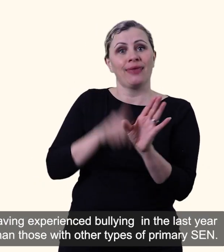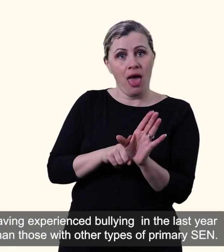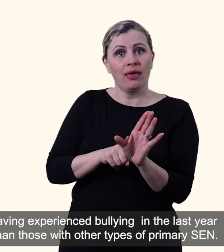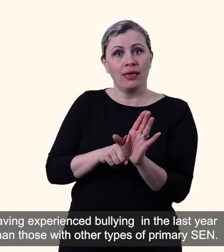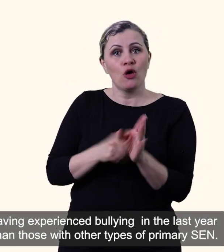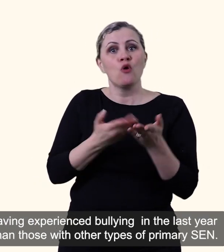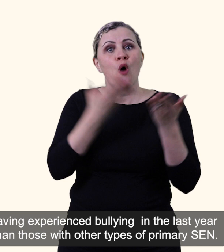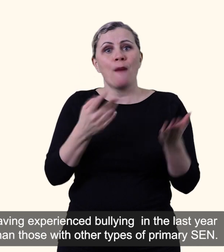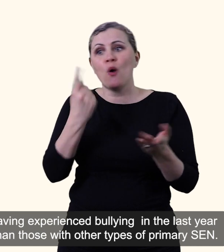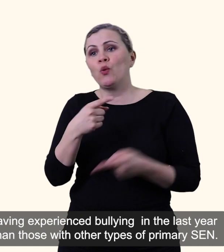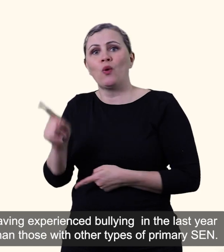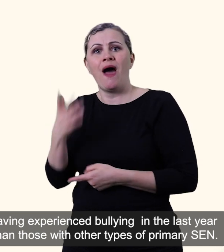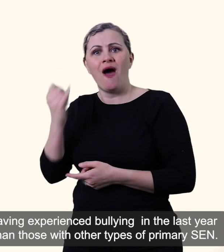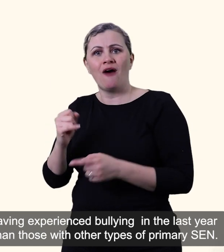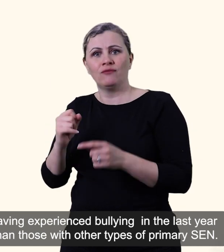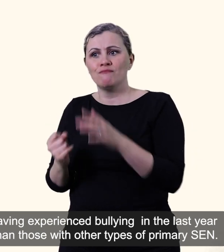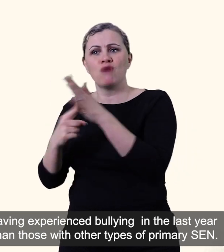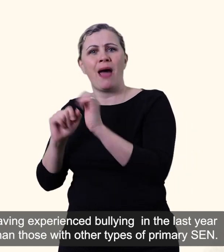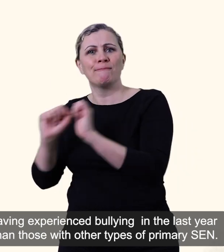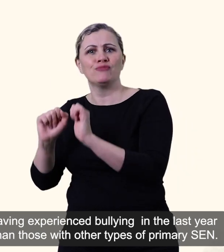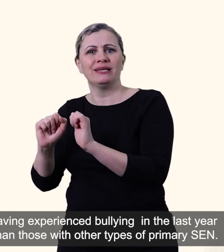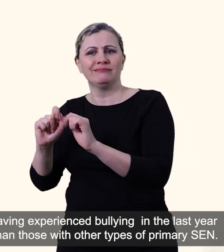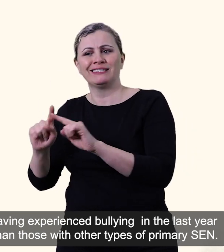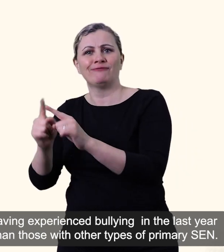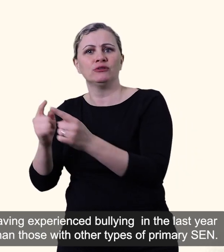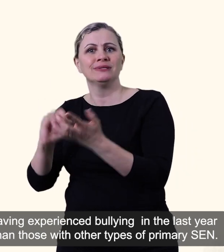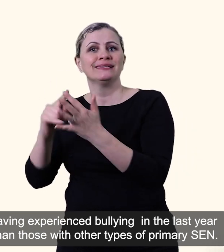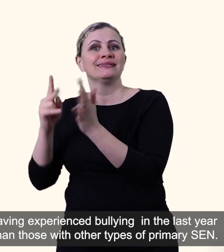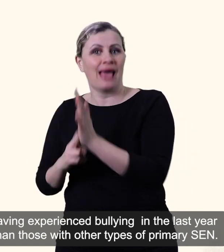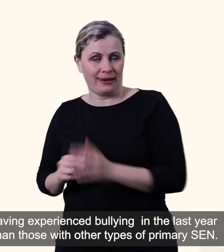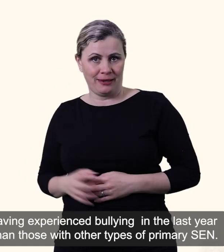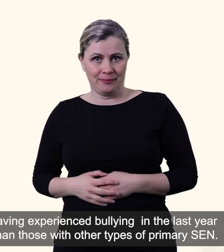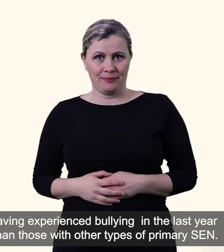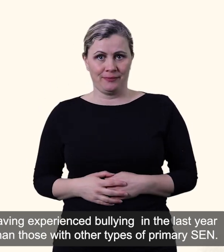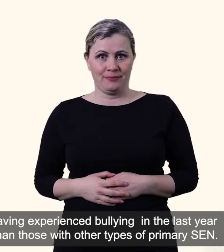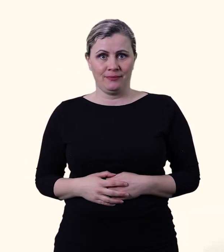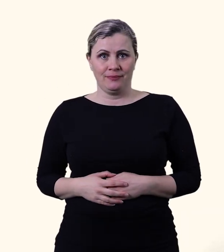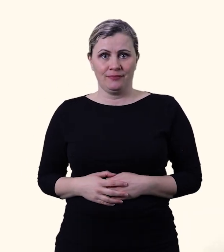having experienced bullying in the last year than those with other types of primary SEN.